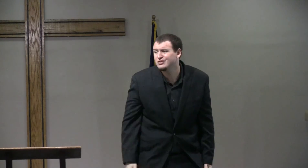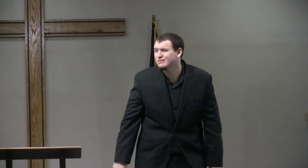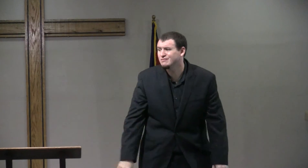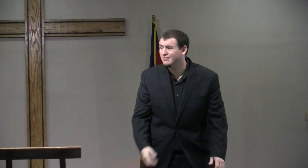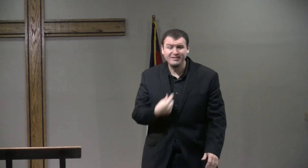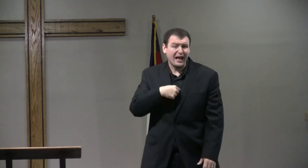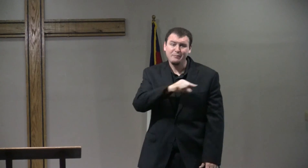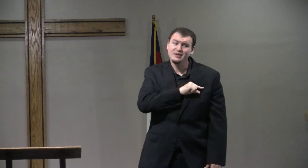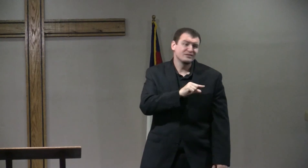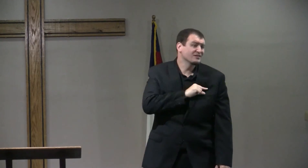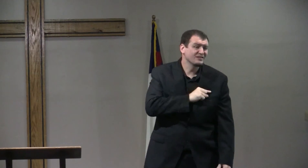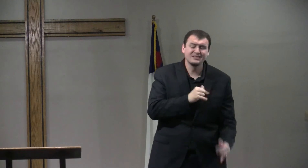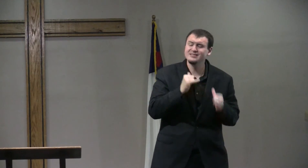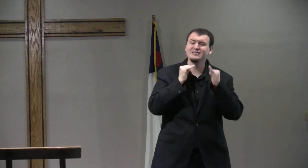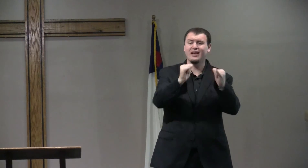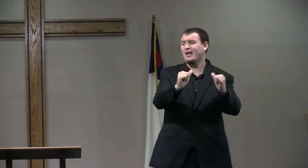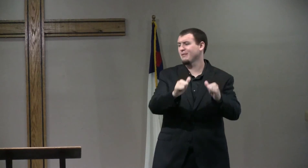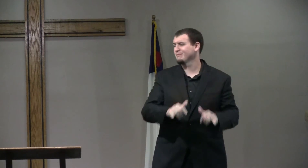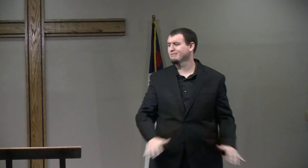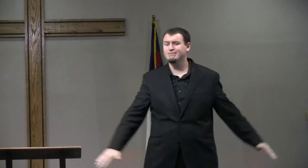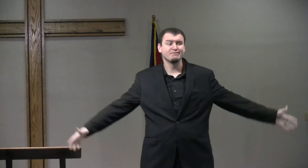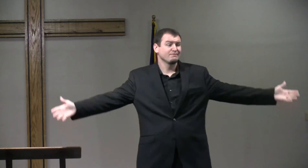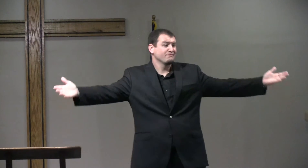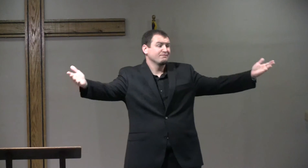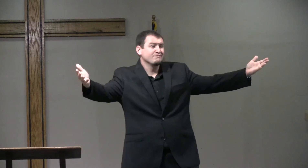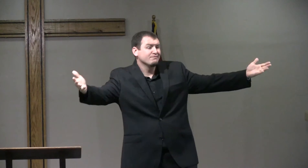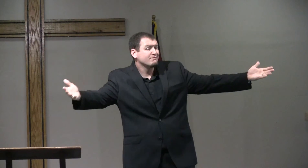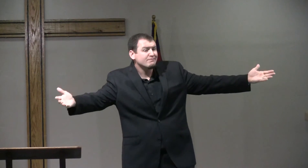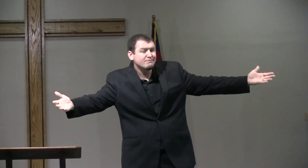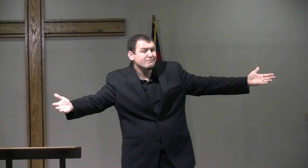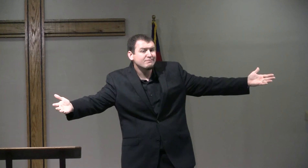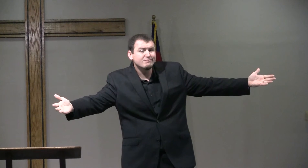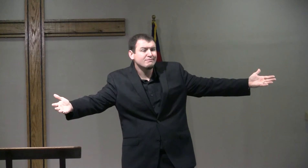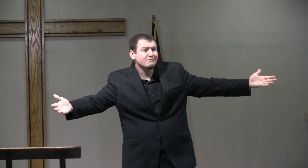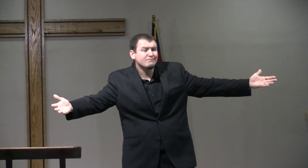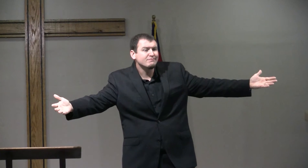mistakes. Well, I really don't care. I have my own problems. I'm guilty as well.